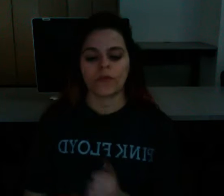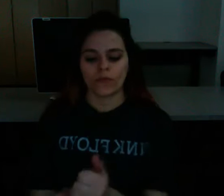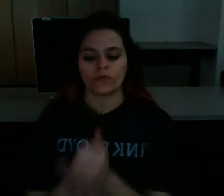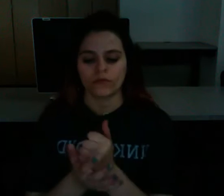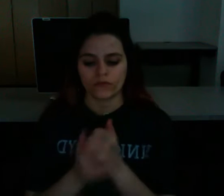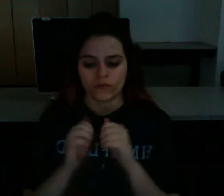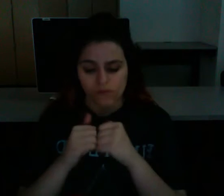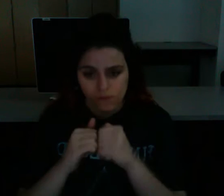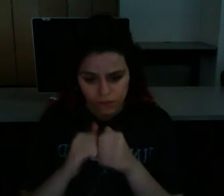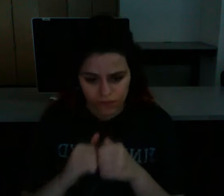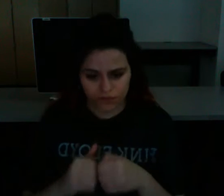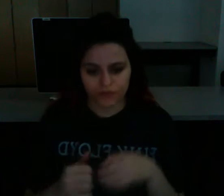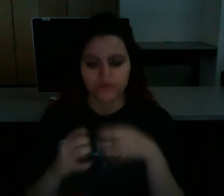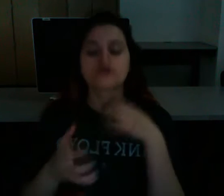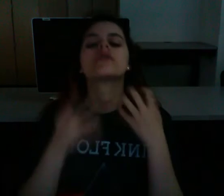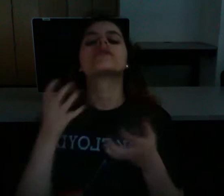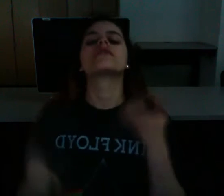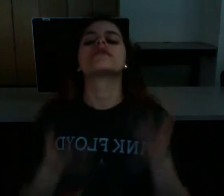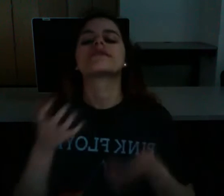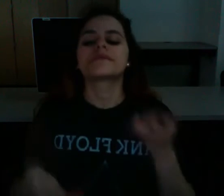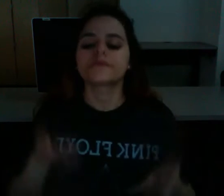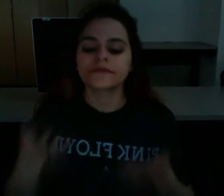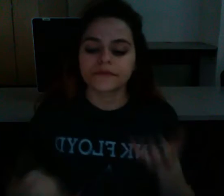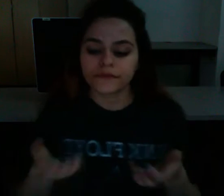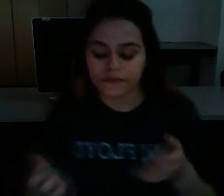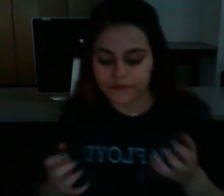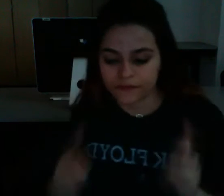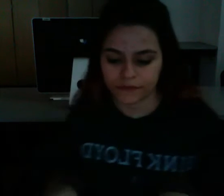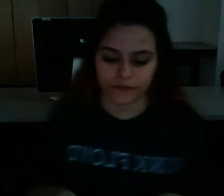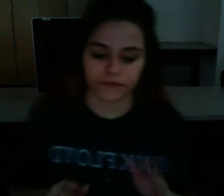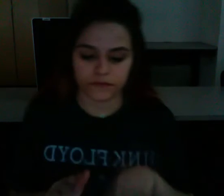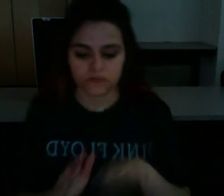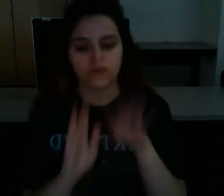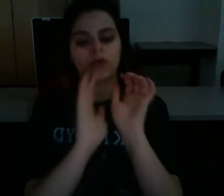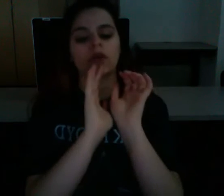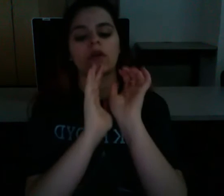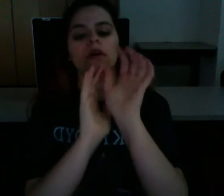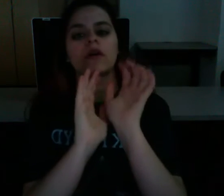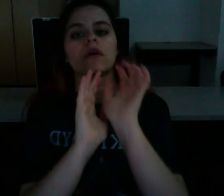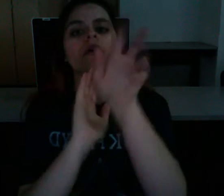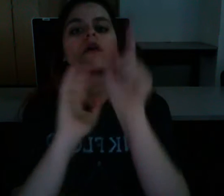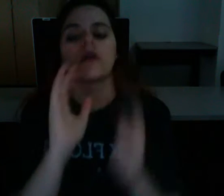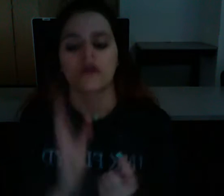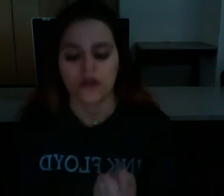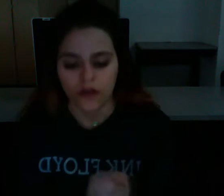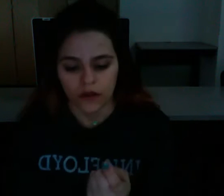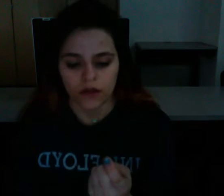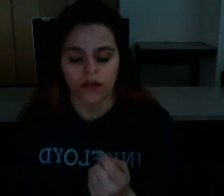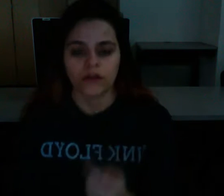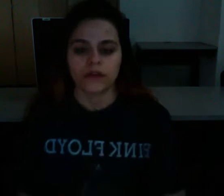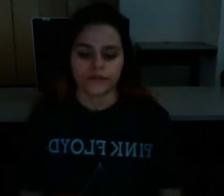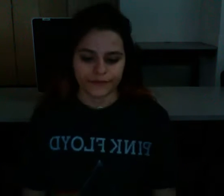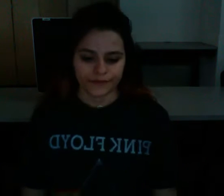Effect, Pathfinder, Hard Mix. And that gives me a sort of look like you would with a transparency effect, like a multiply,